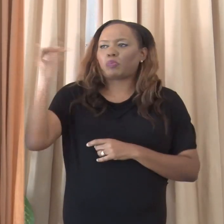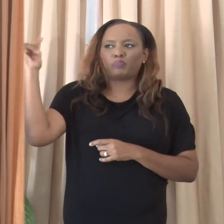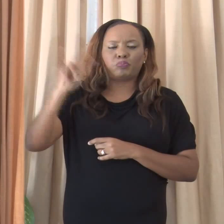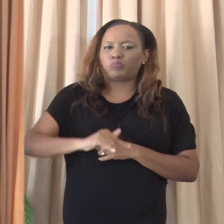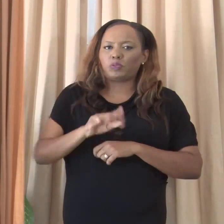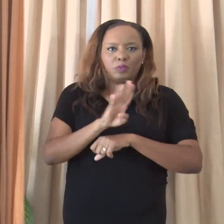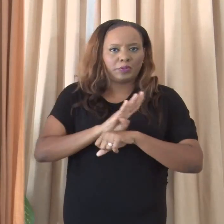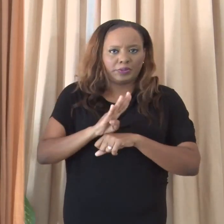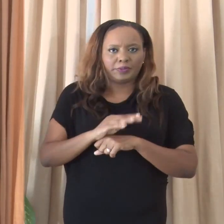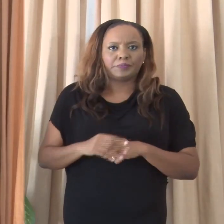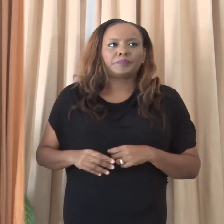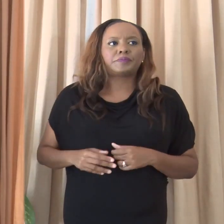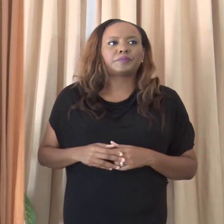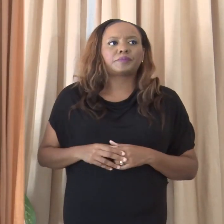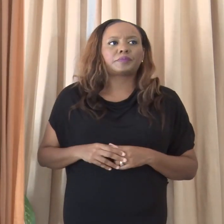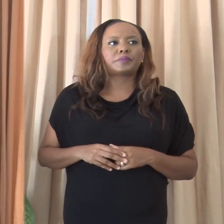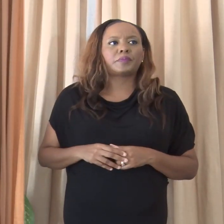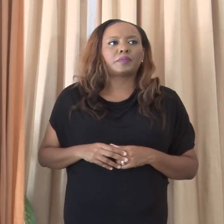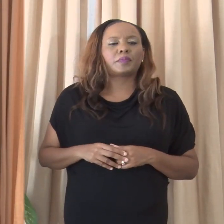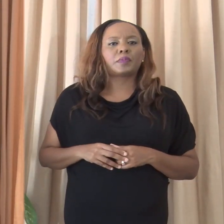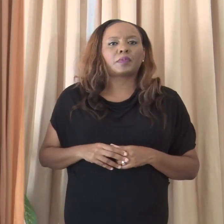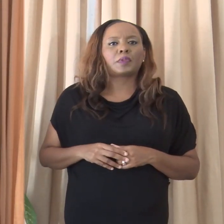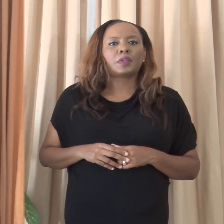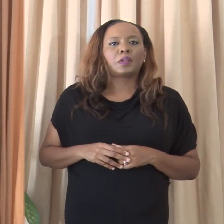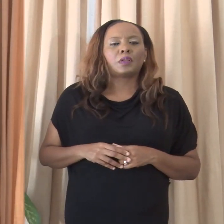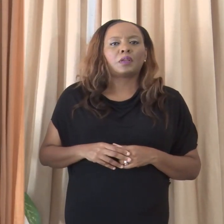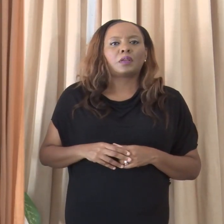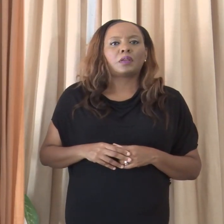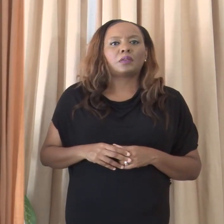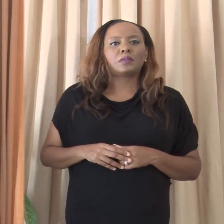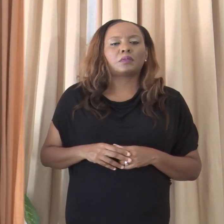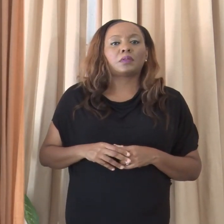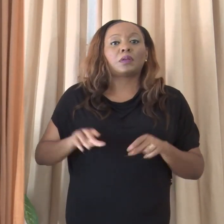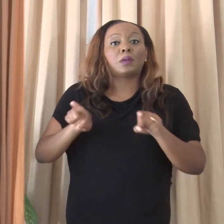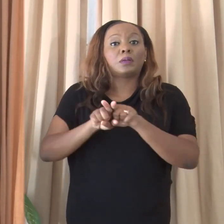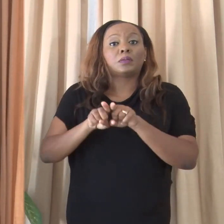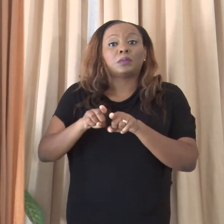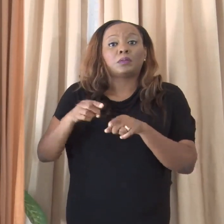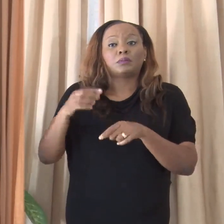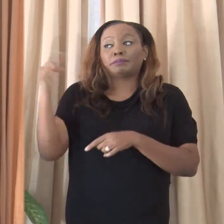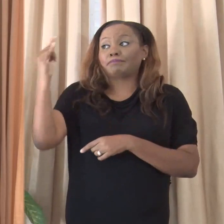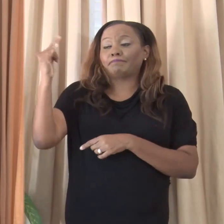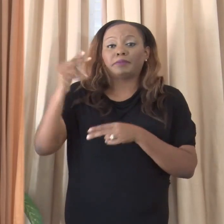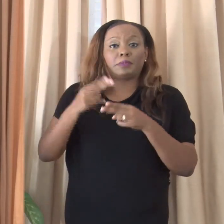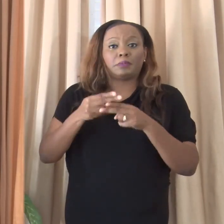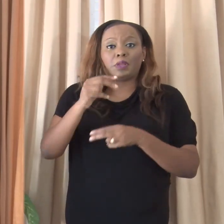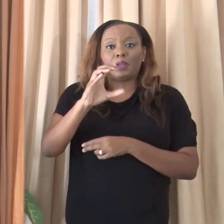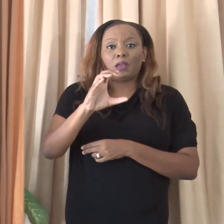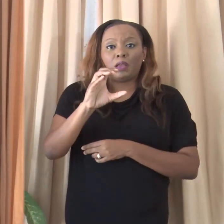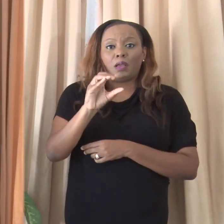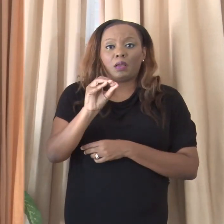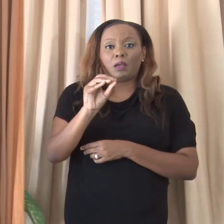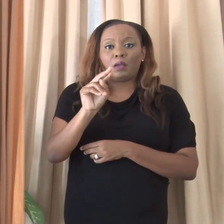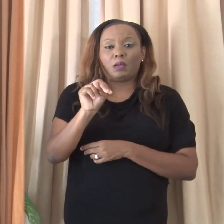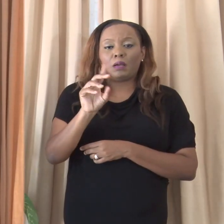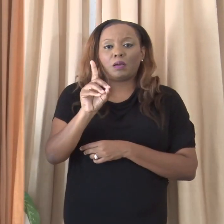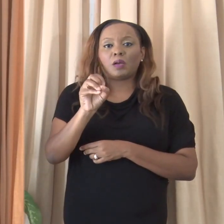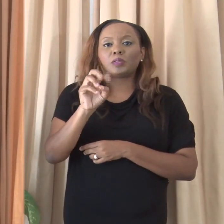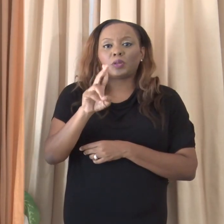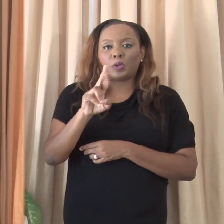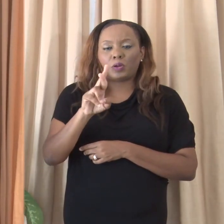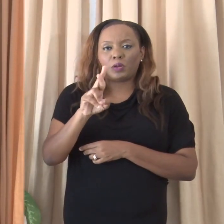second commercial carrier that services Europe would be Condor, and they suspended their